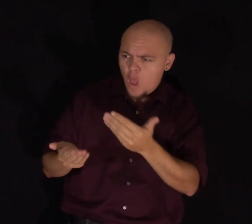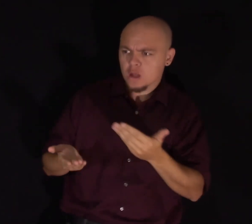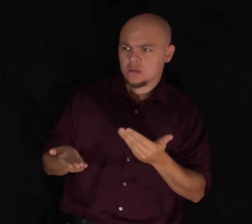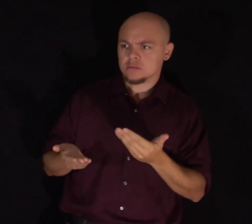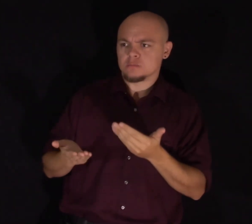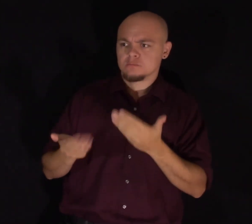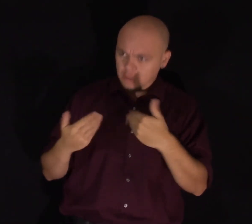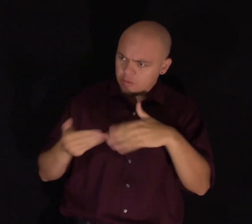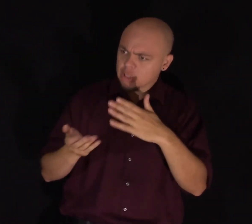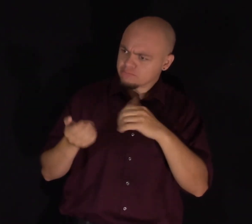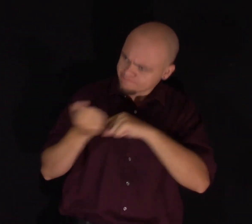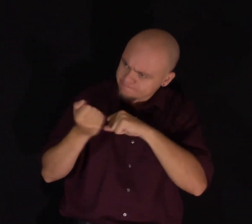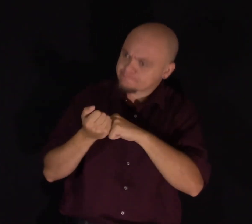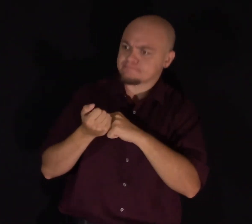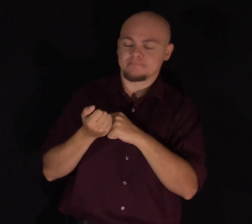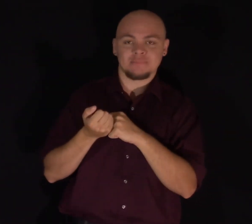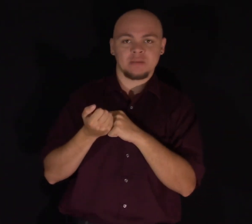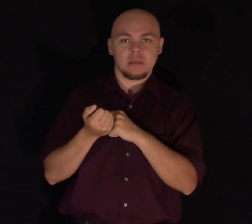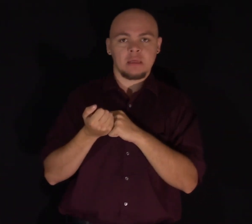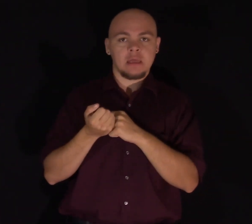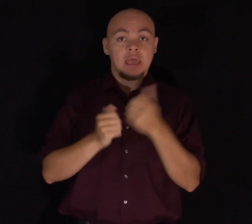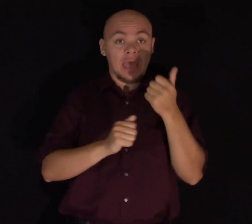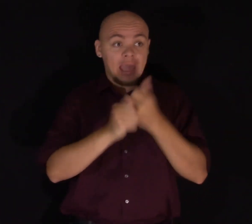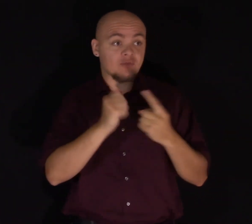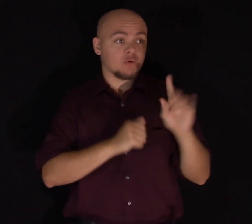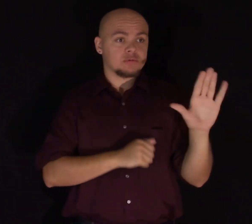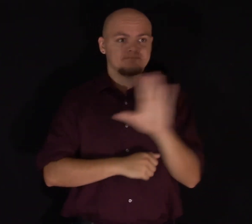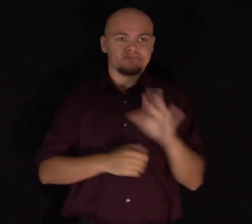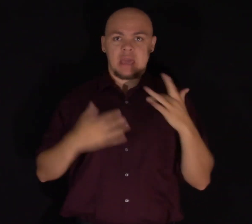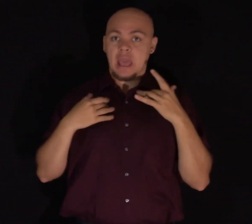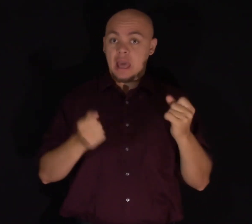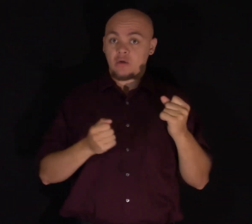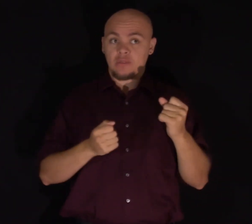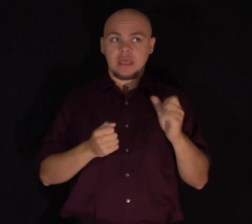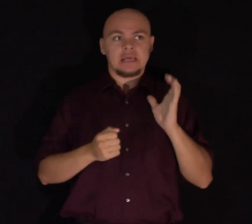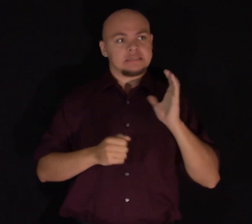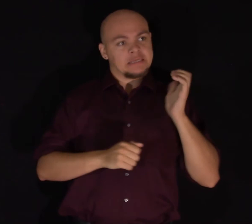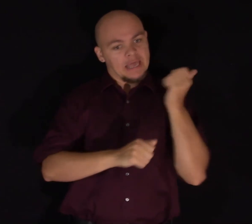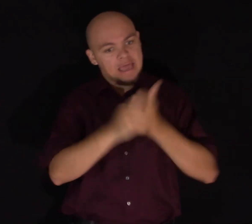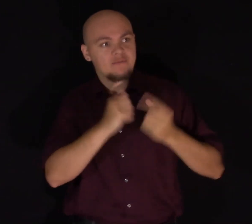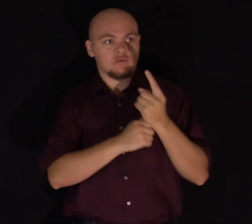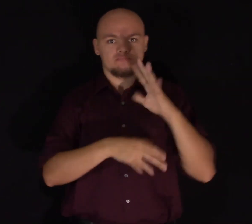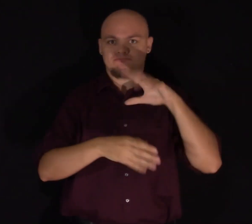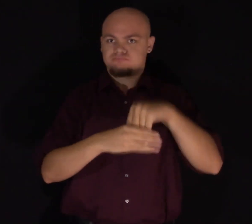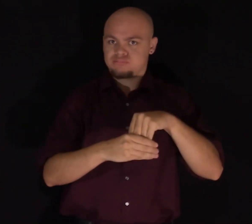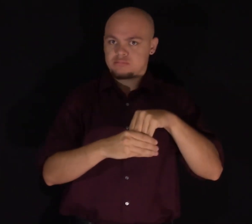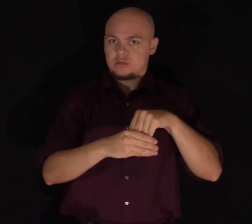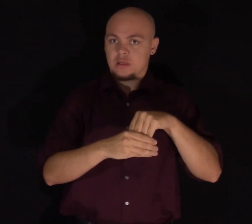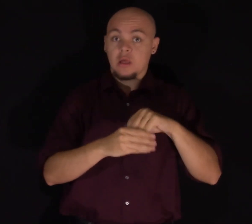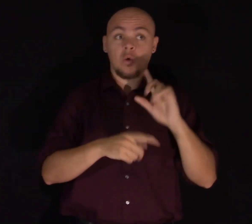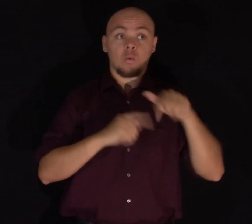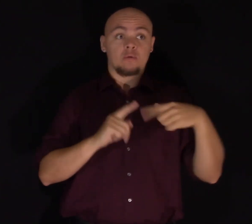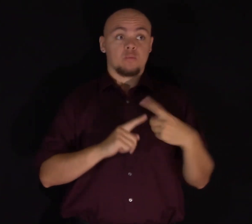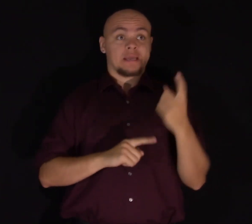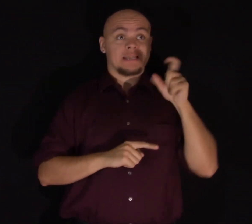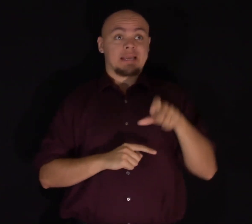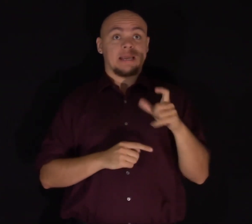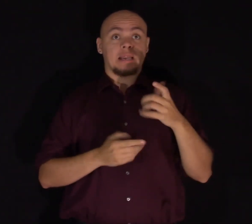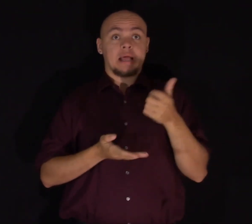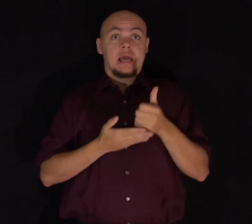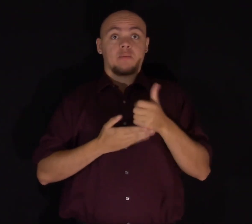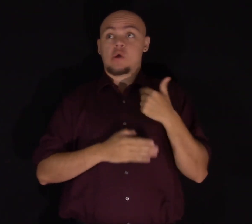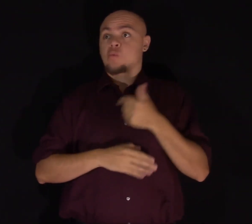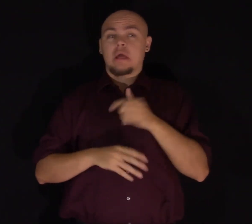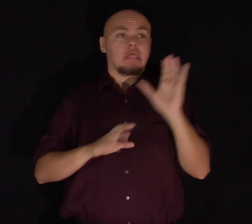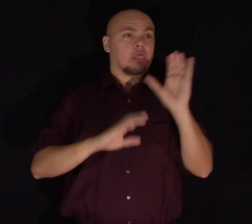that. Everyone's well-being is community business. If we made that a point, we'd understand that for the times when we need help, we wouldn't have to look around so